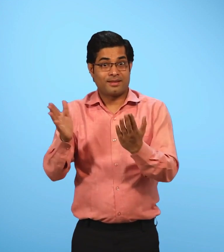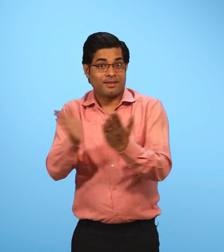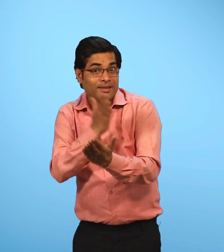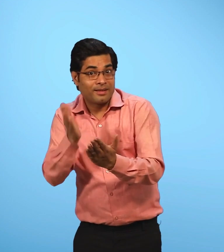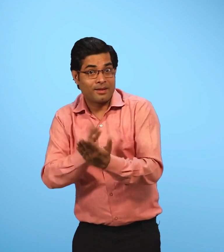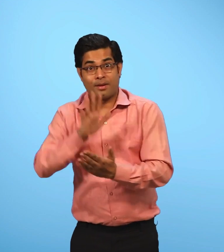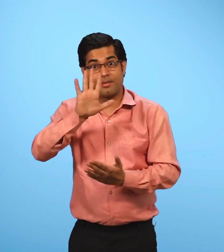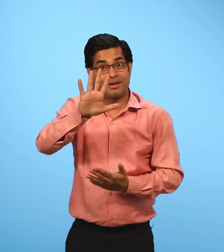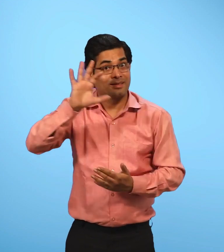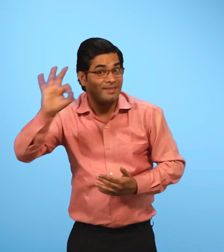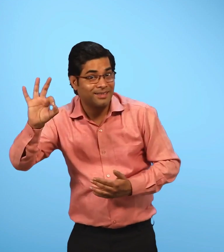how it came there.